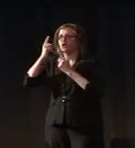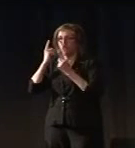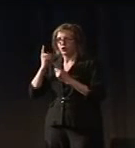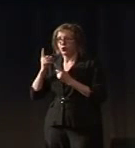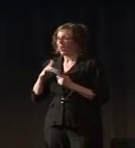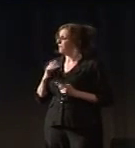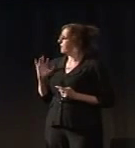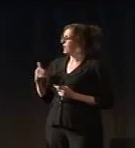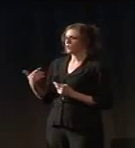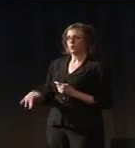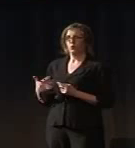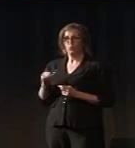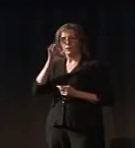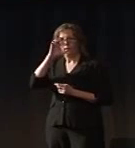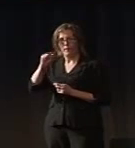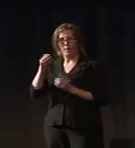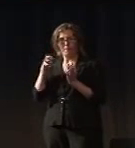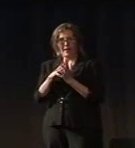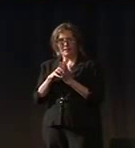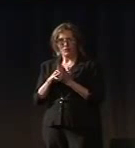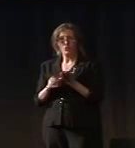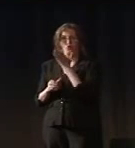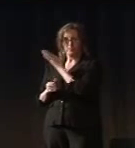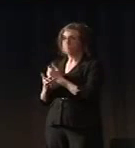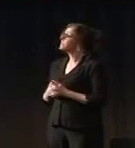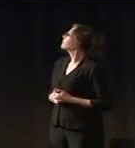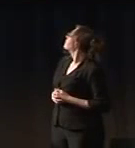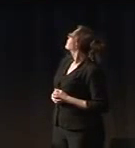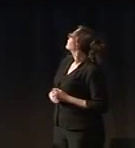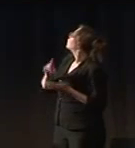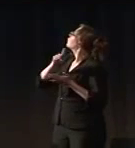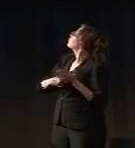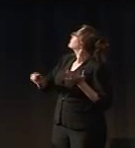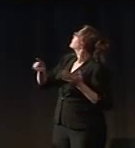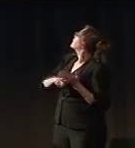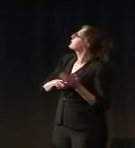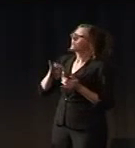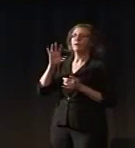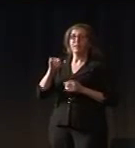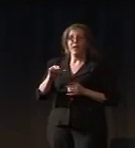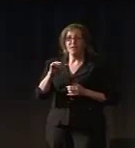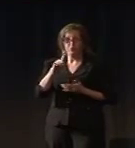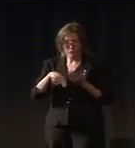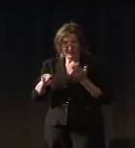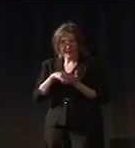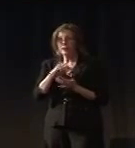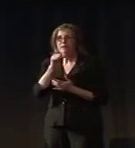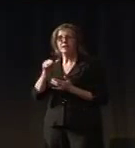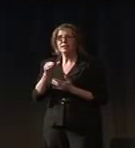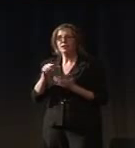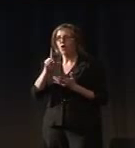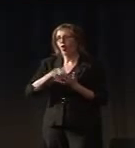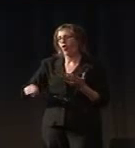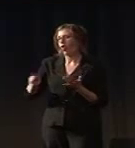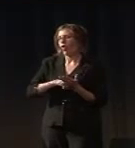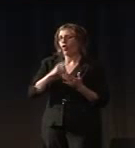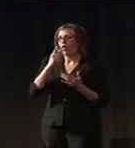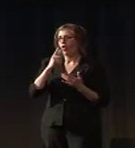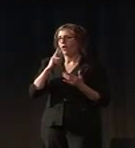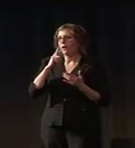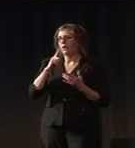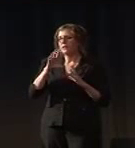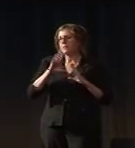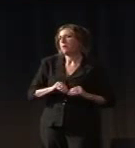passage. He writes, "The critic is not the one who debunks, but the one who assembles. The critic is not the one who lifts the rugs from under the feet of the